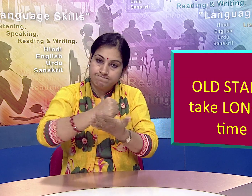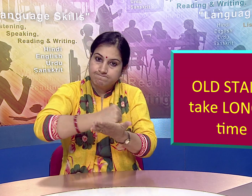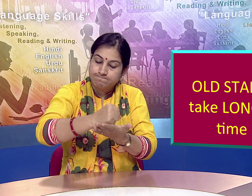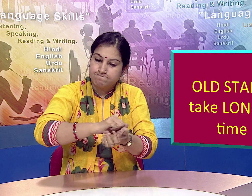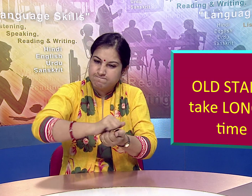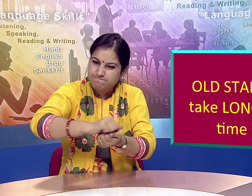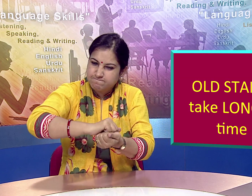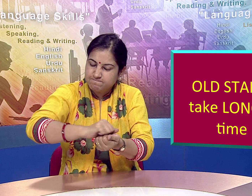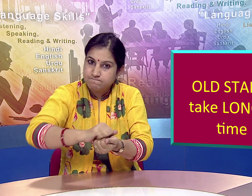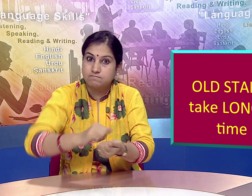for their removal.